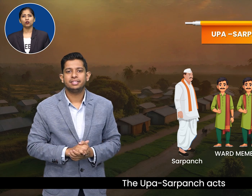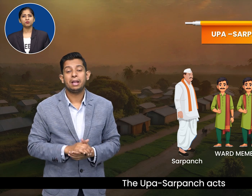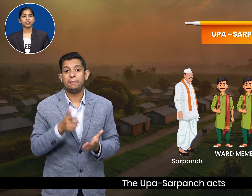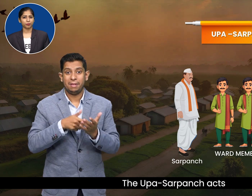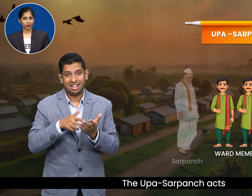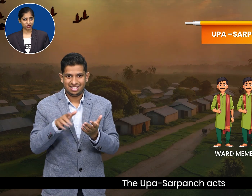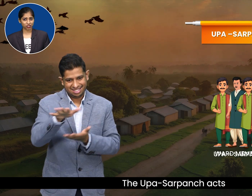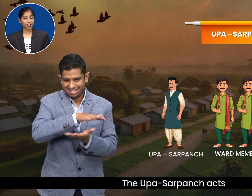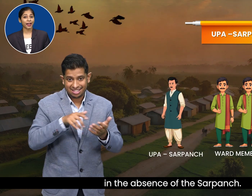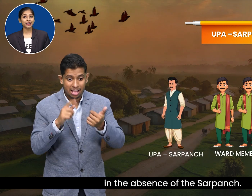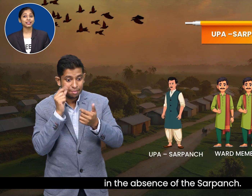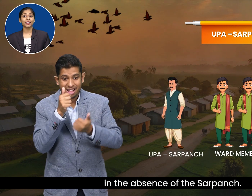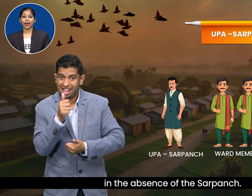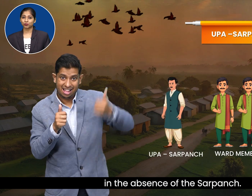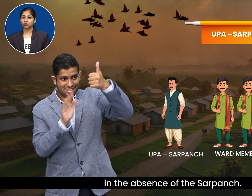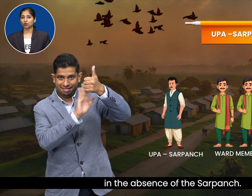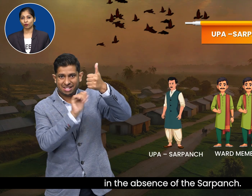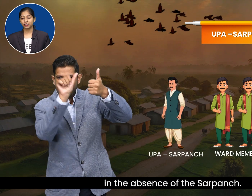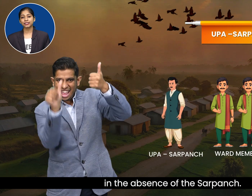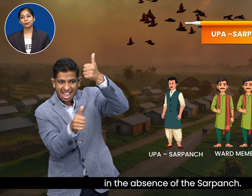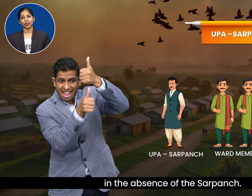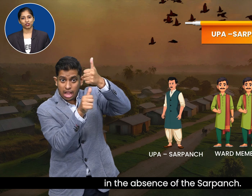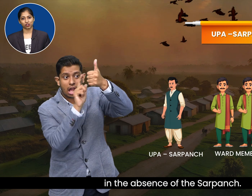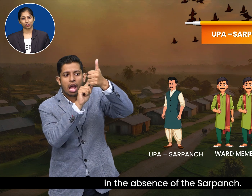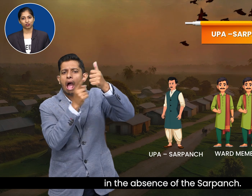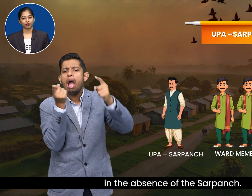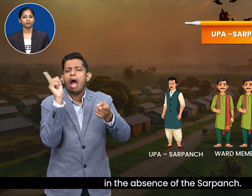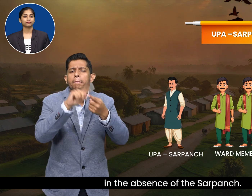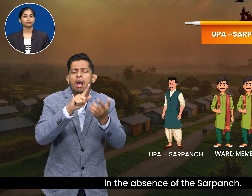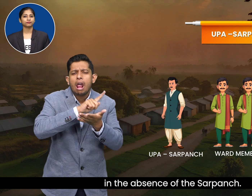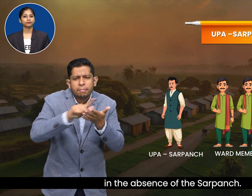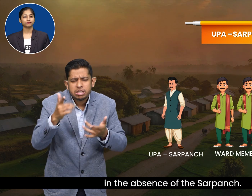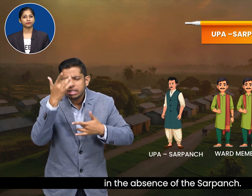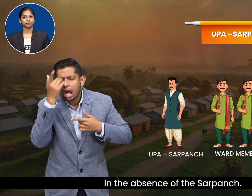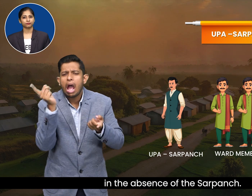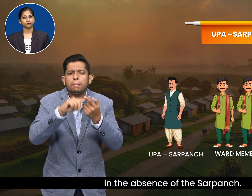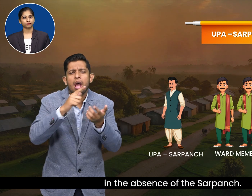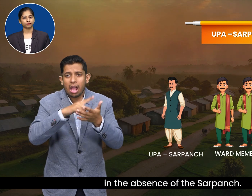The up sarpanch acts in the absence of the sarpanch.